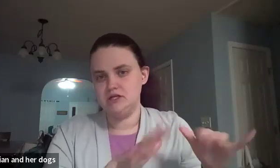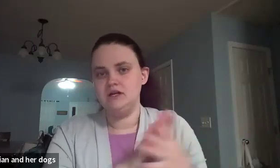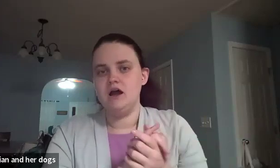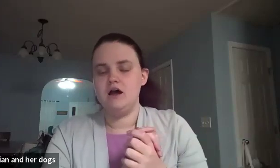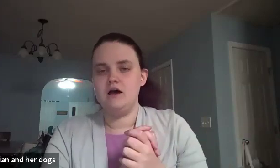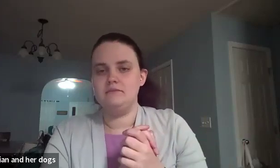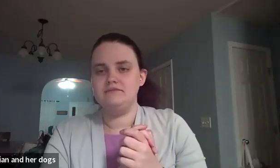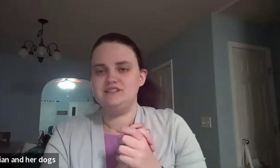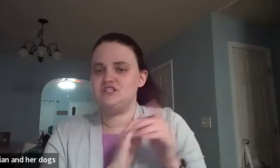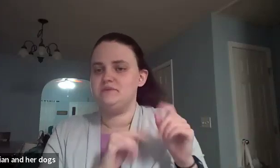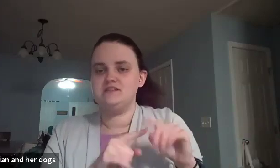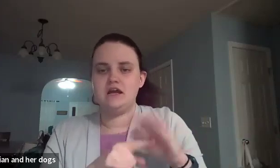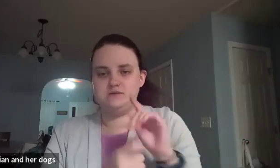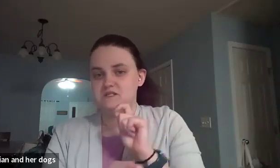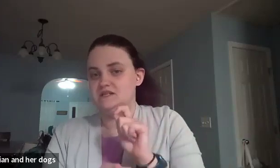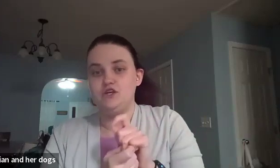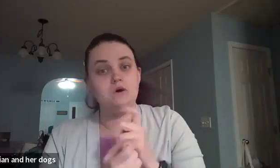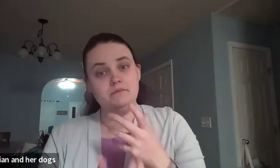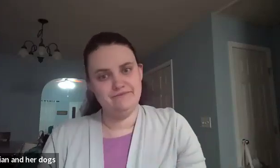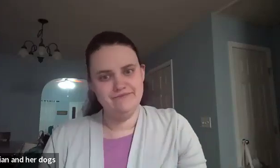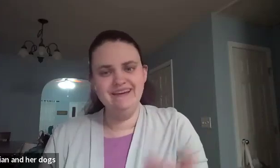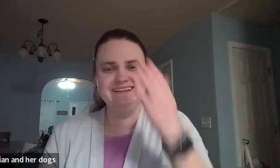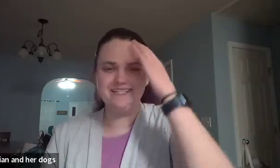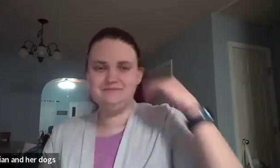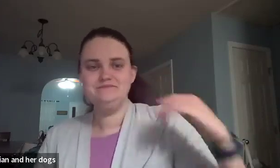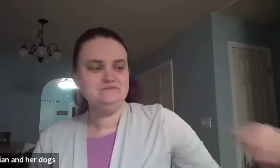similar. Just depends on how specific you want to be.